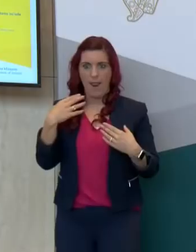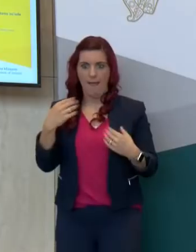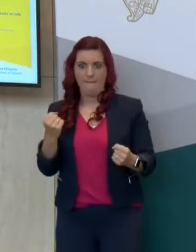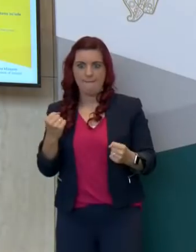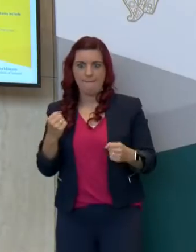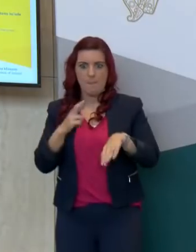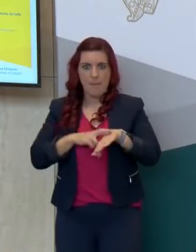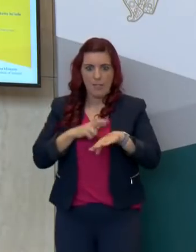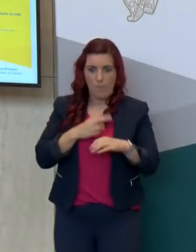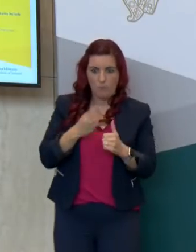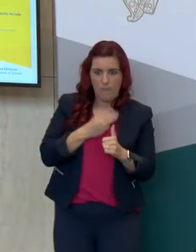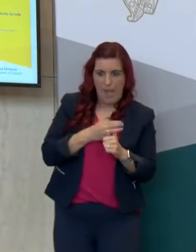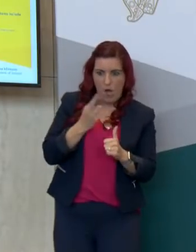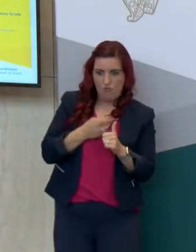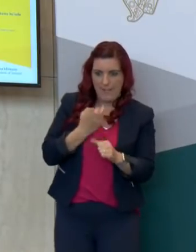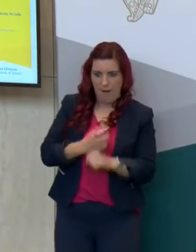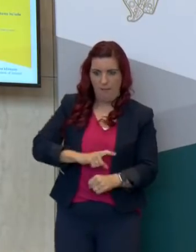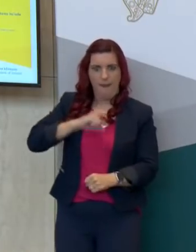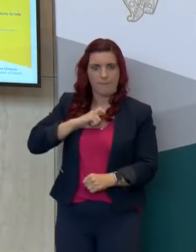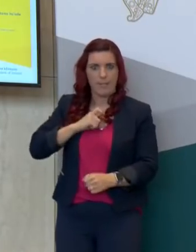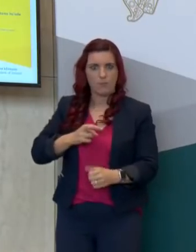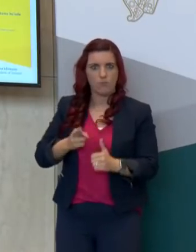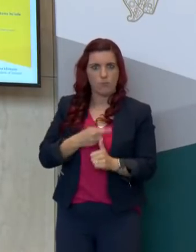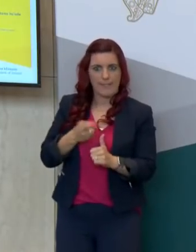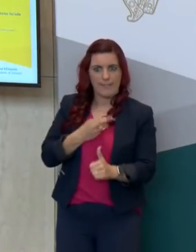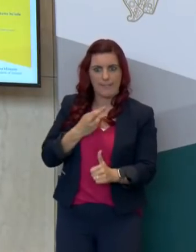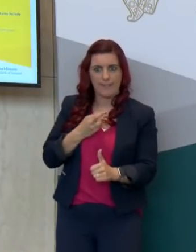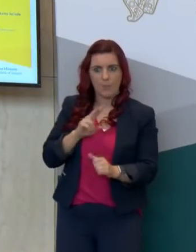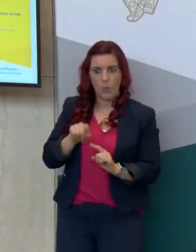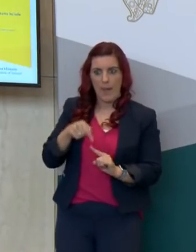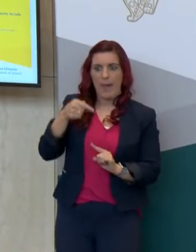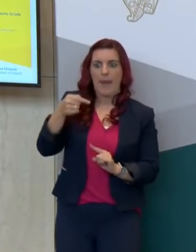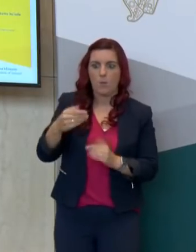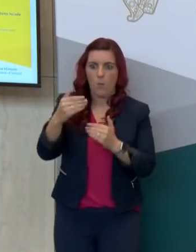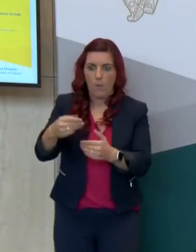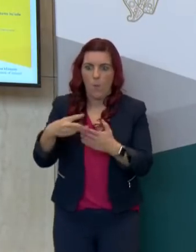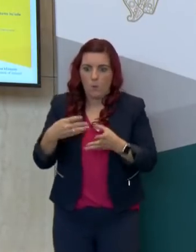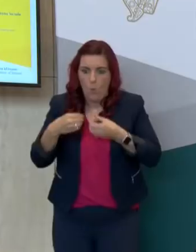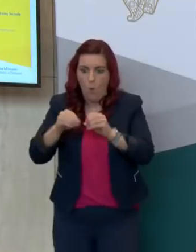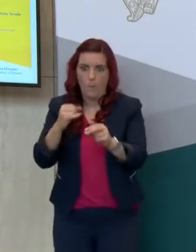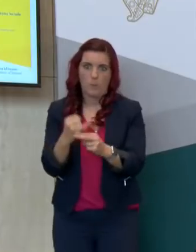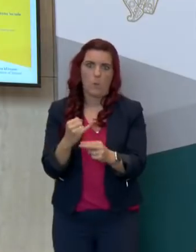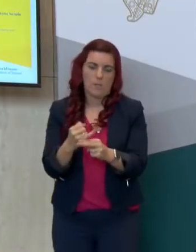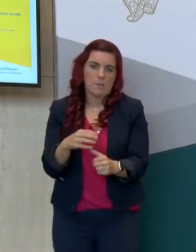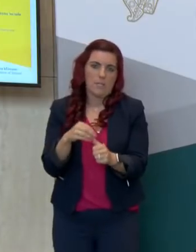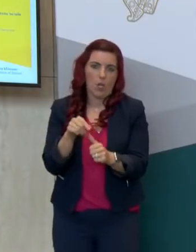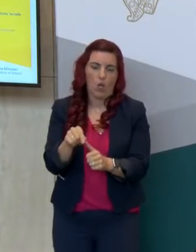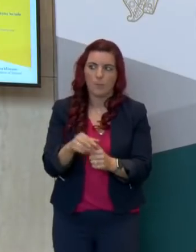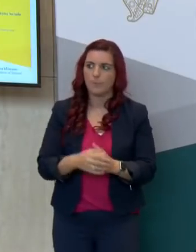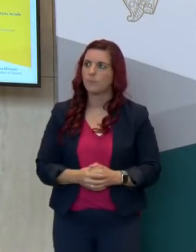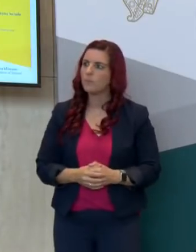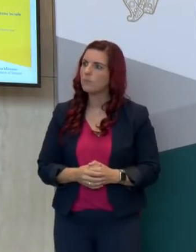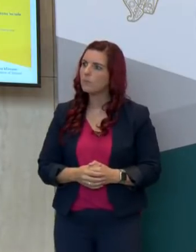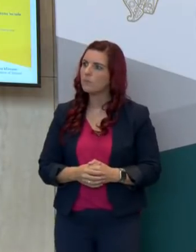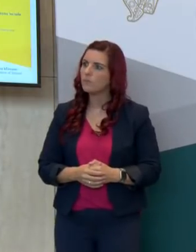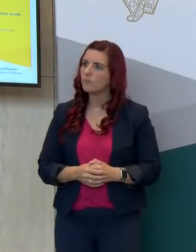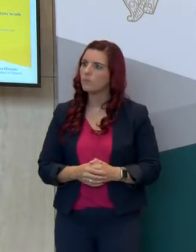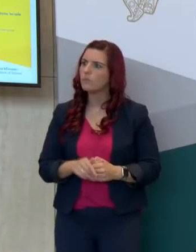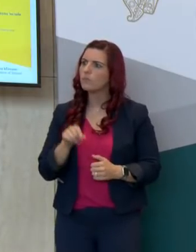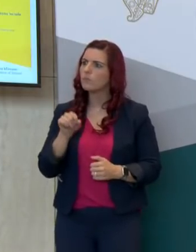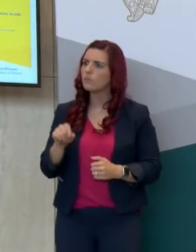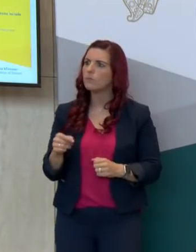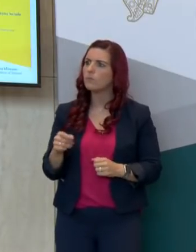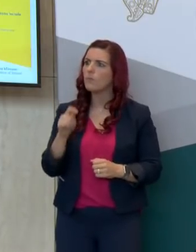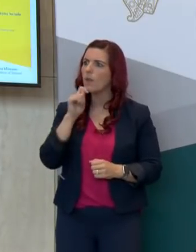headroom and very significant confidence going into a period where we want to reopen schools in particular. Just given, I think on Monday, even